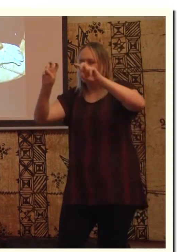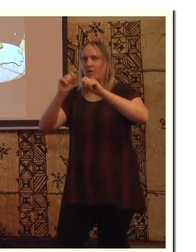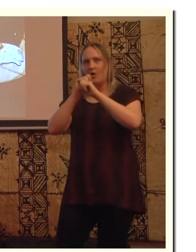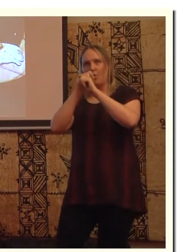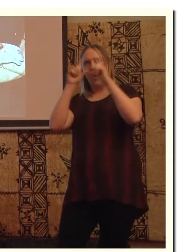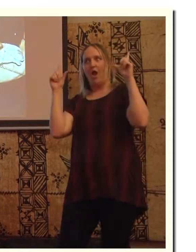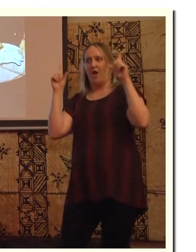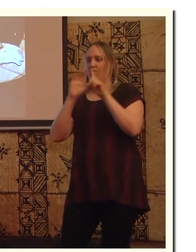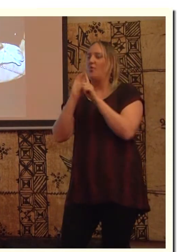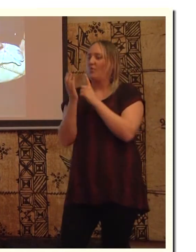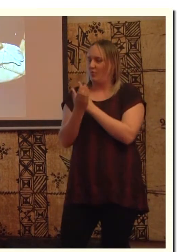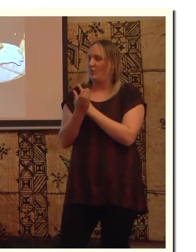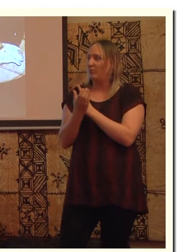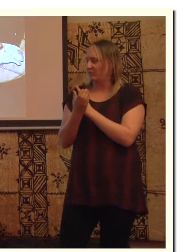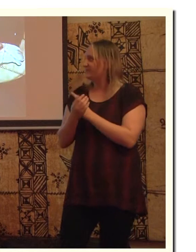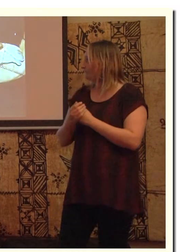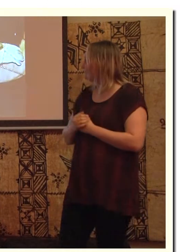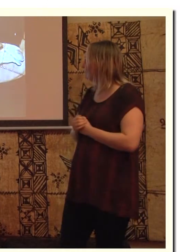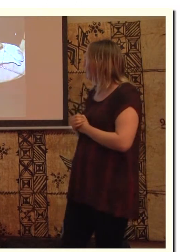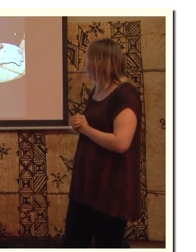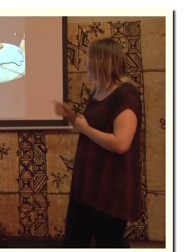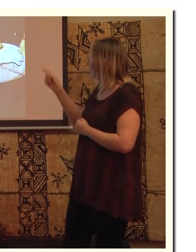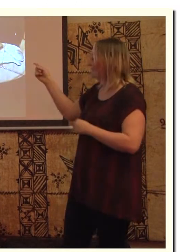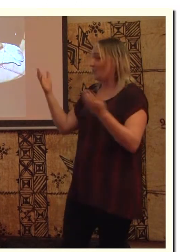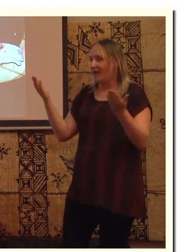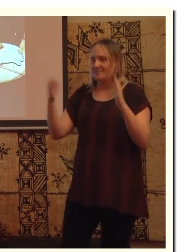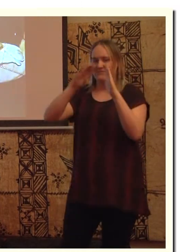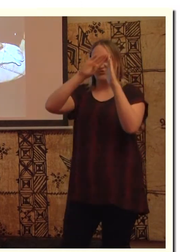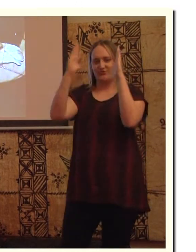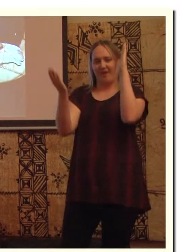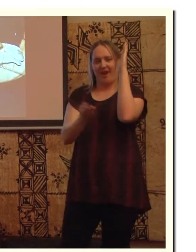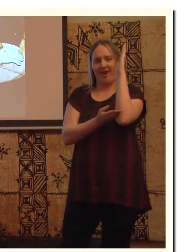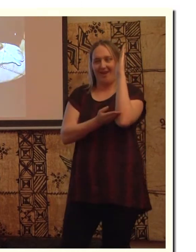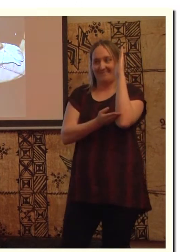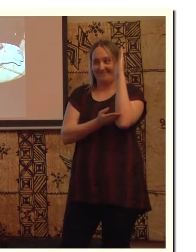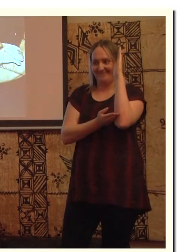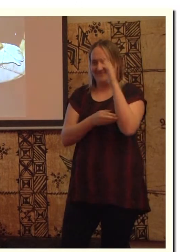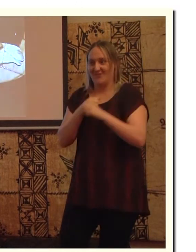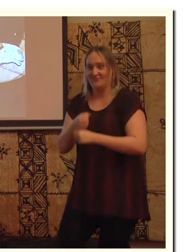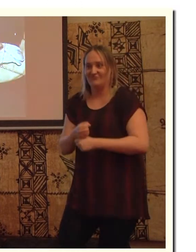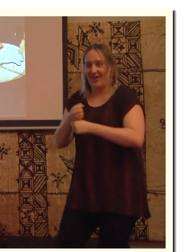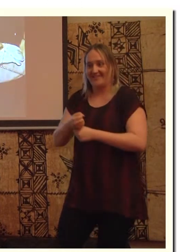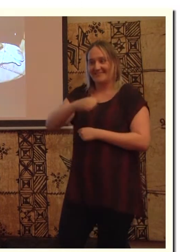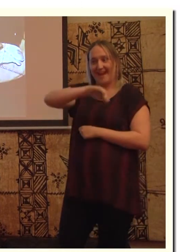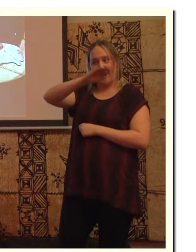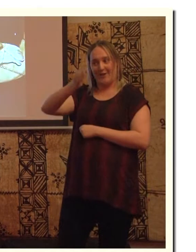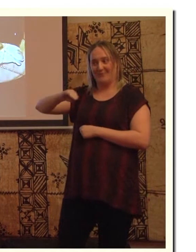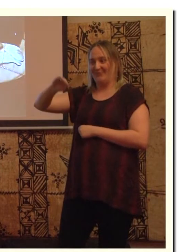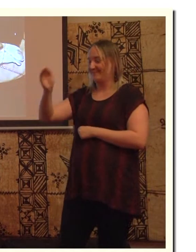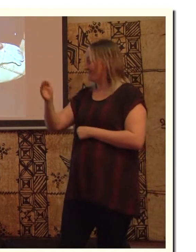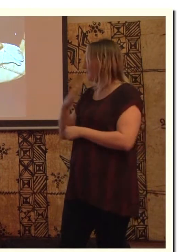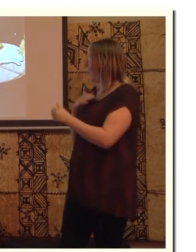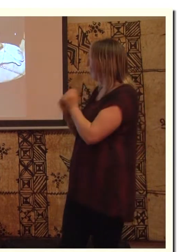realized that there are lots of different cultures in the world that I wanted to be aware of. This picture is from